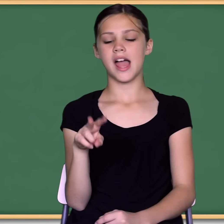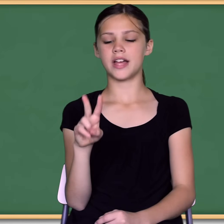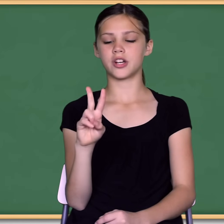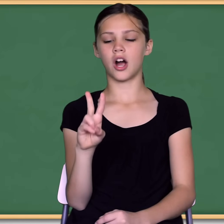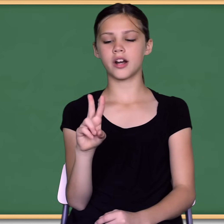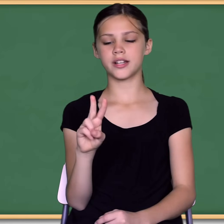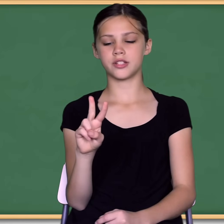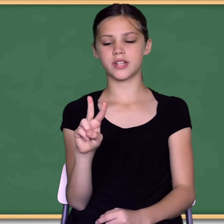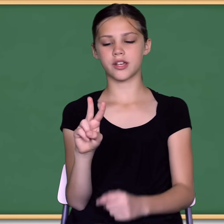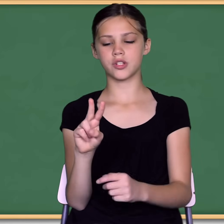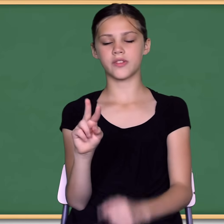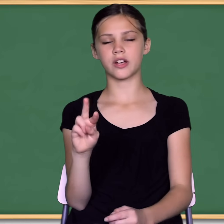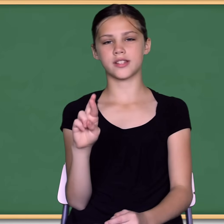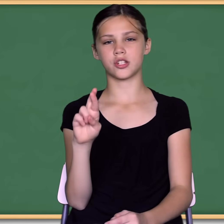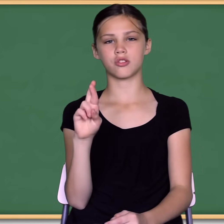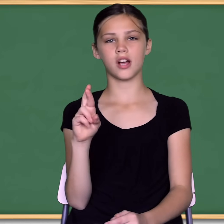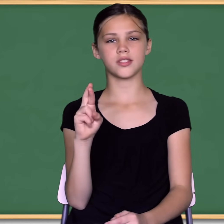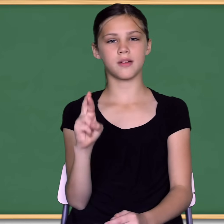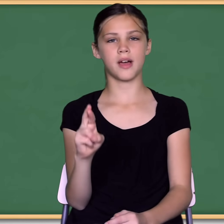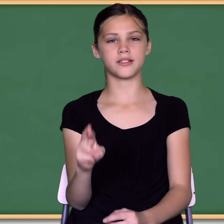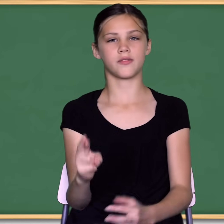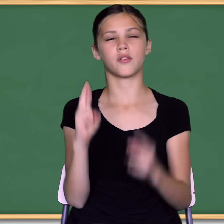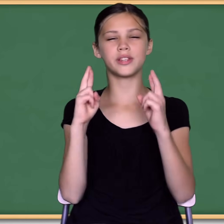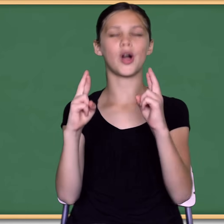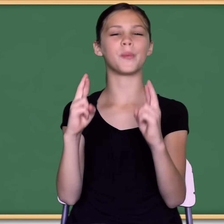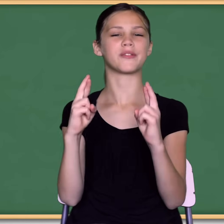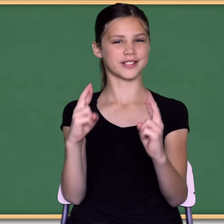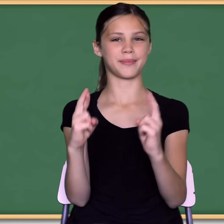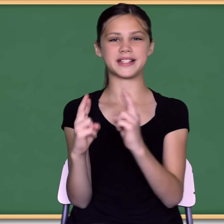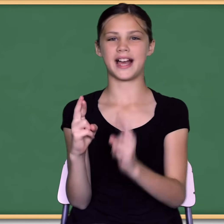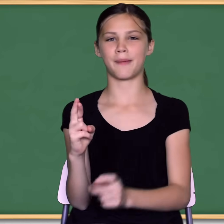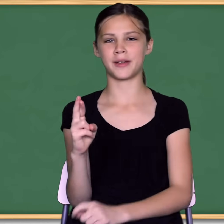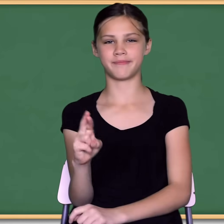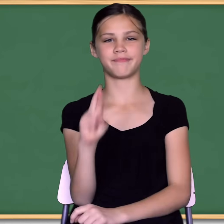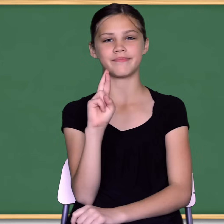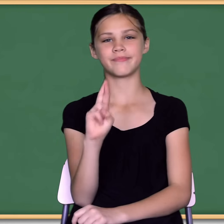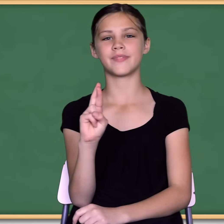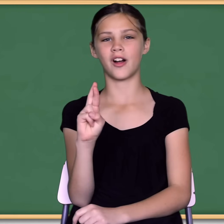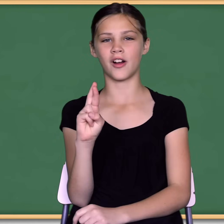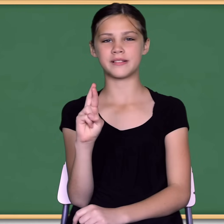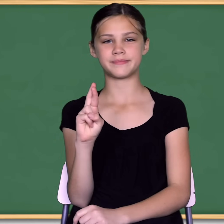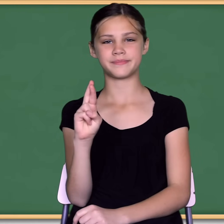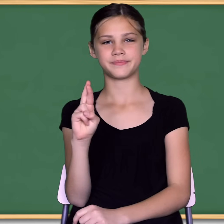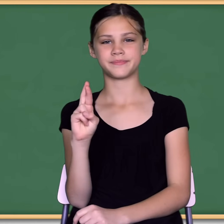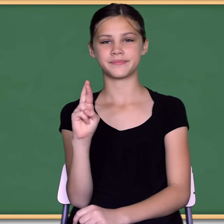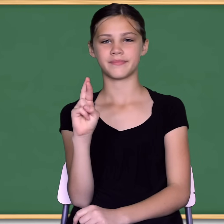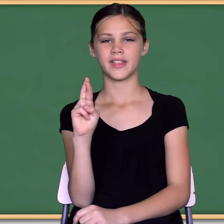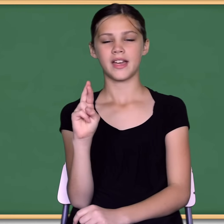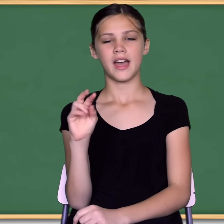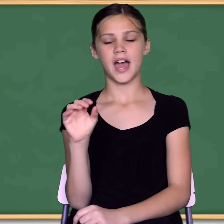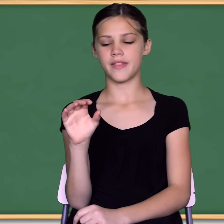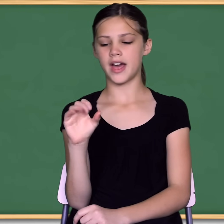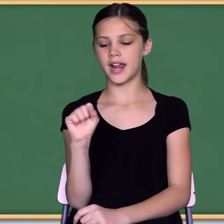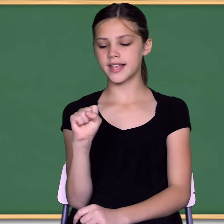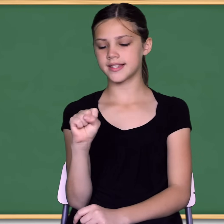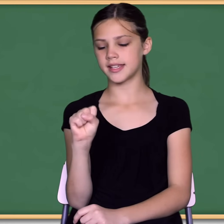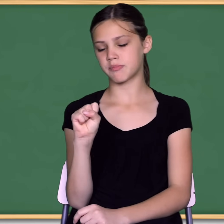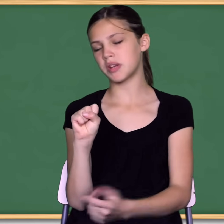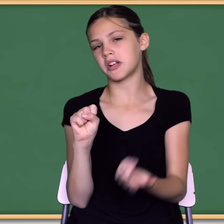And R is you take your 2 fingers and just cross them as if you're really hoping for something to happen. R. And then S is pretty much